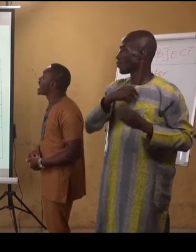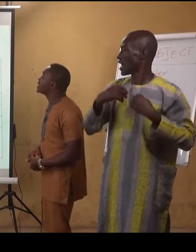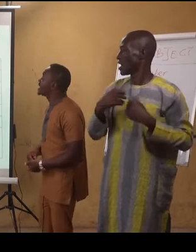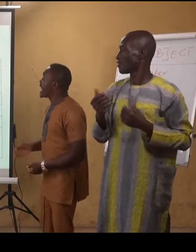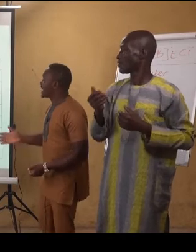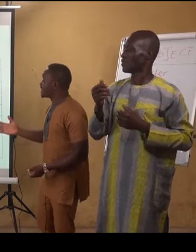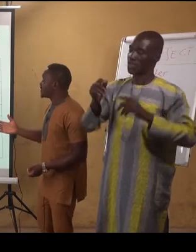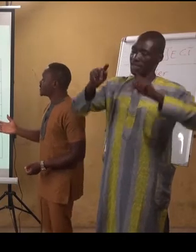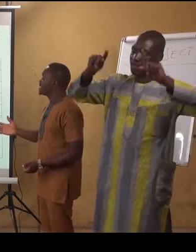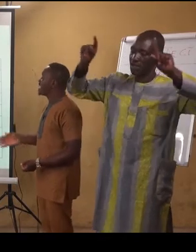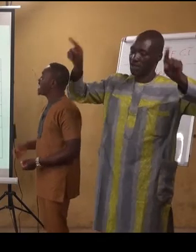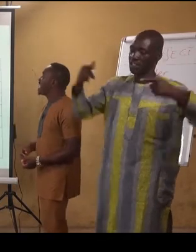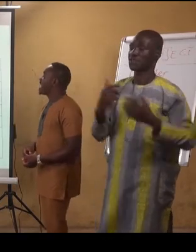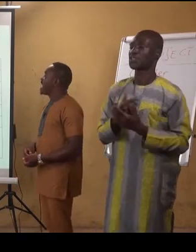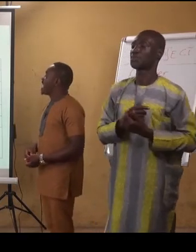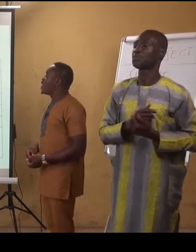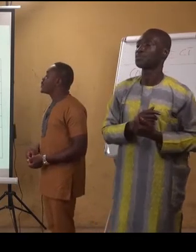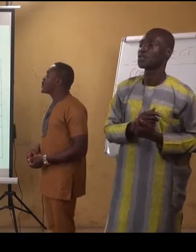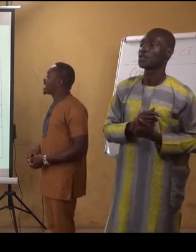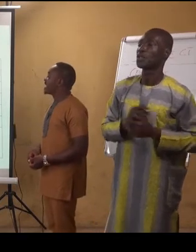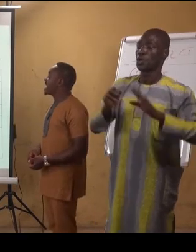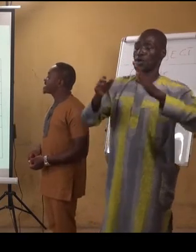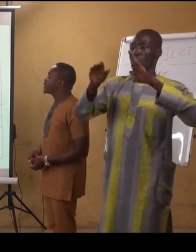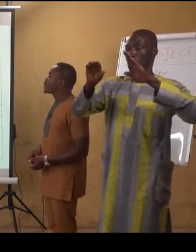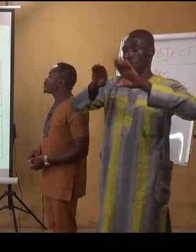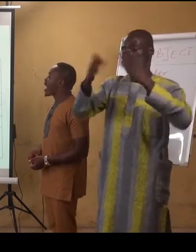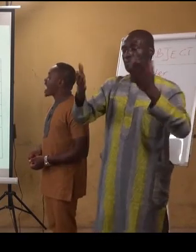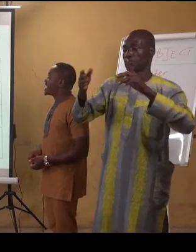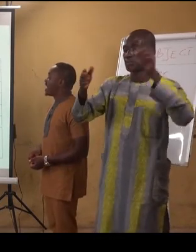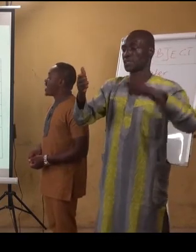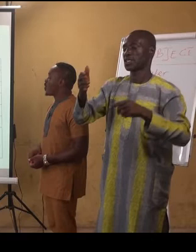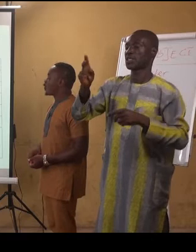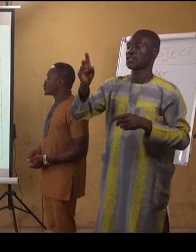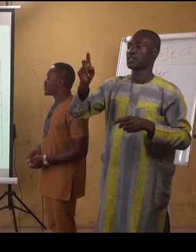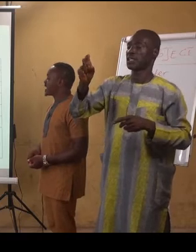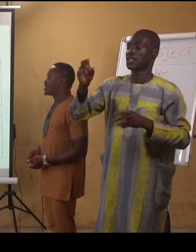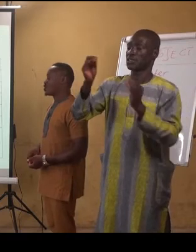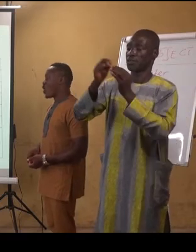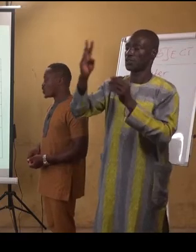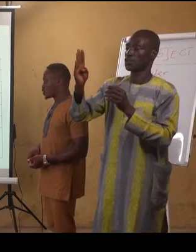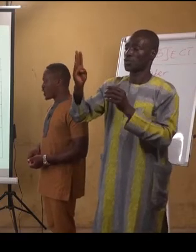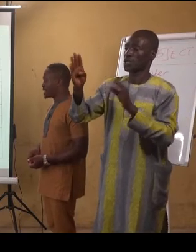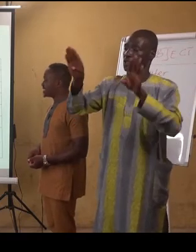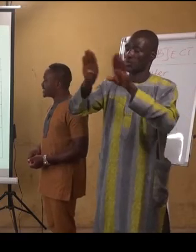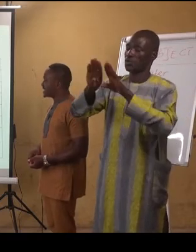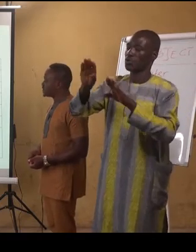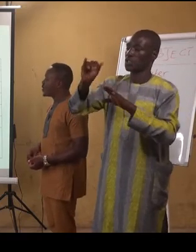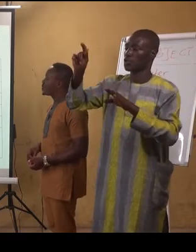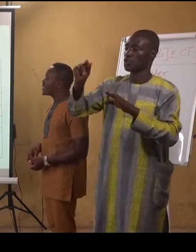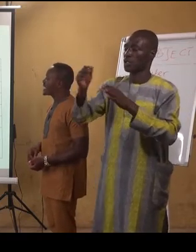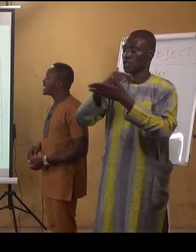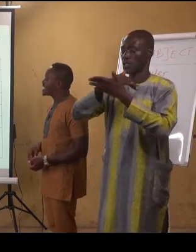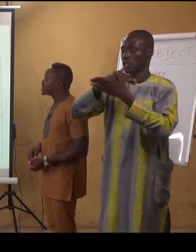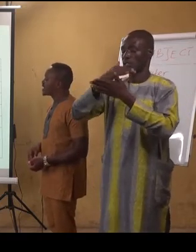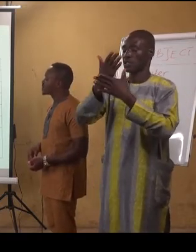also have an expression here, open bracket x plus y close brackets all squared divided by